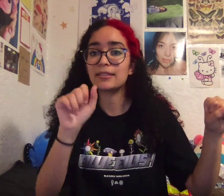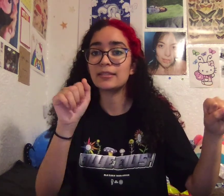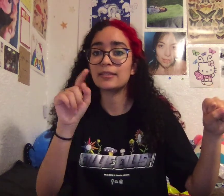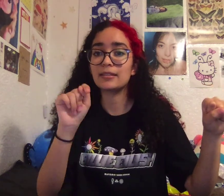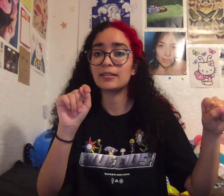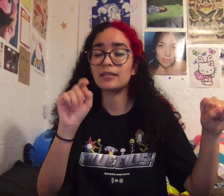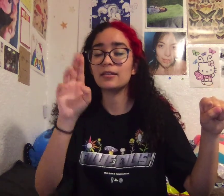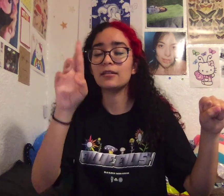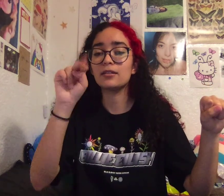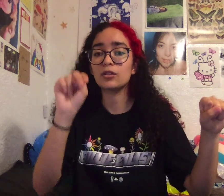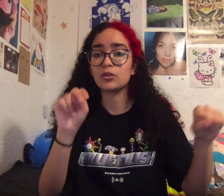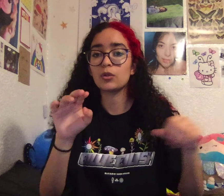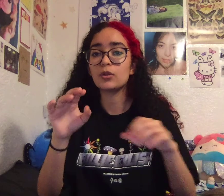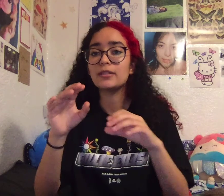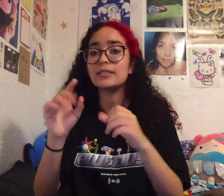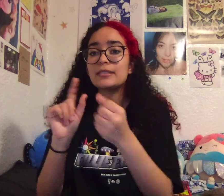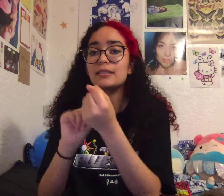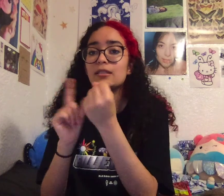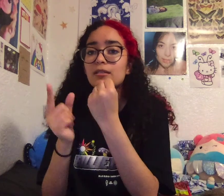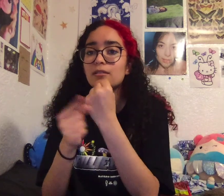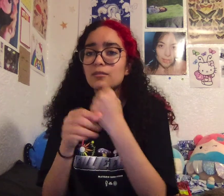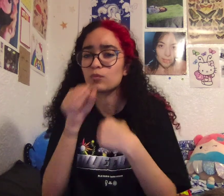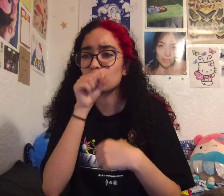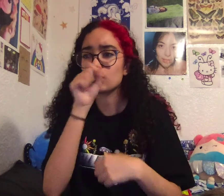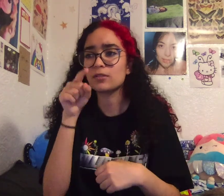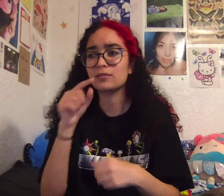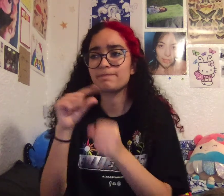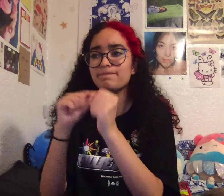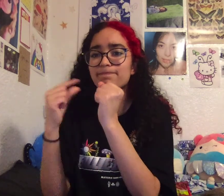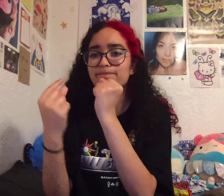planet. Uranus is the 7th planet.